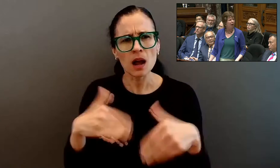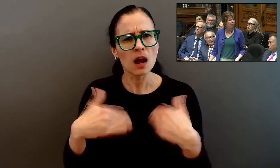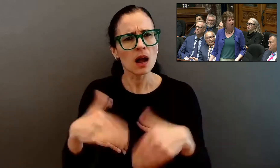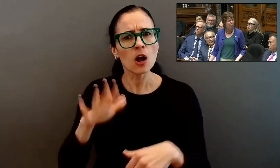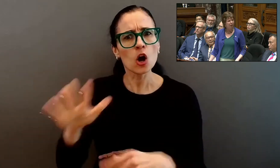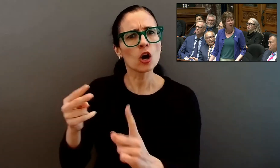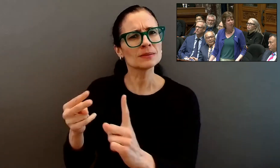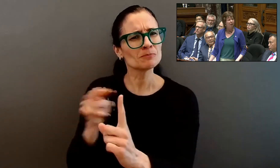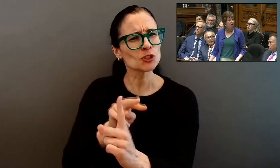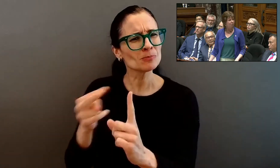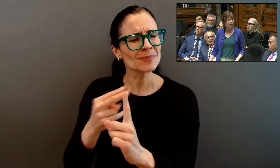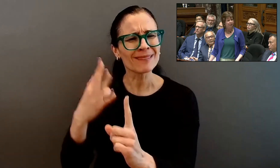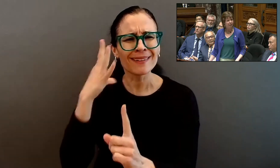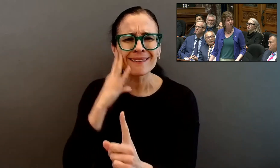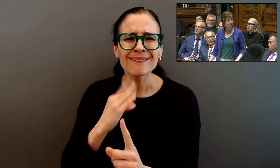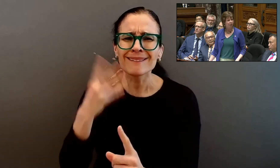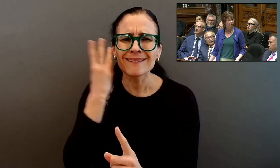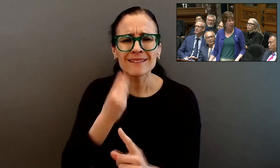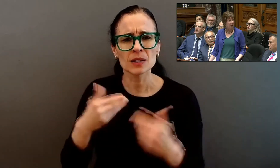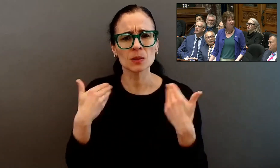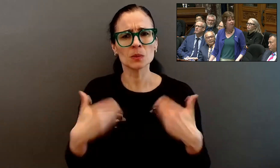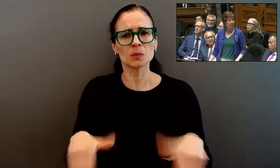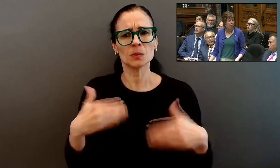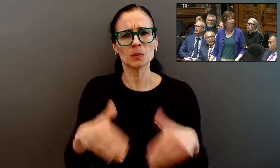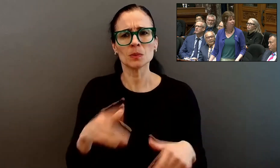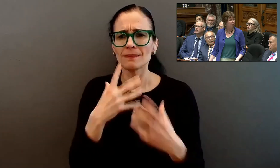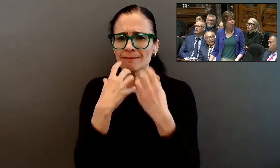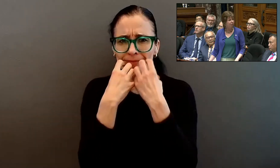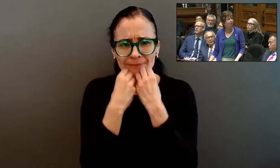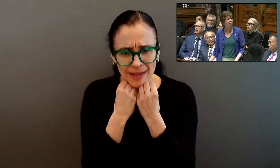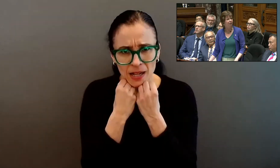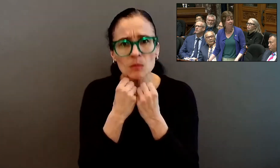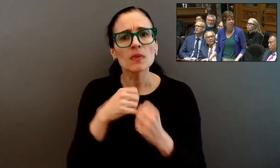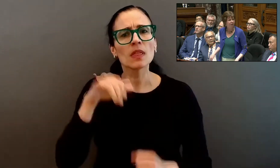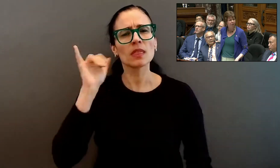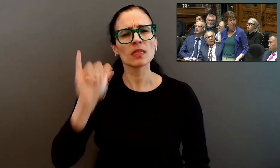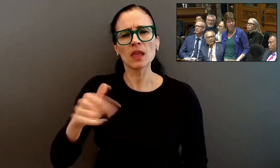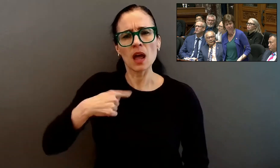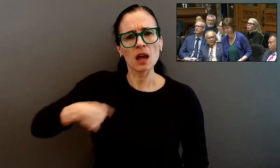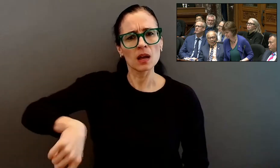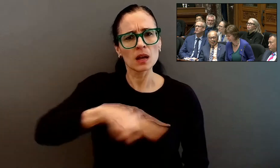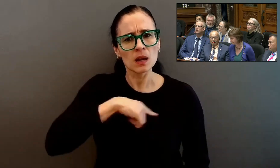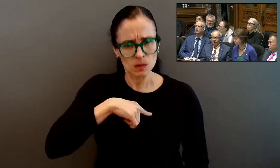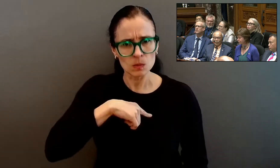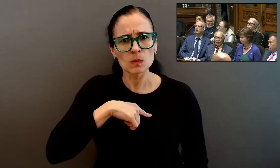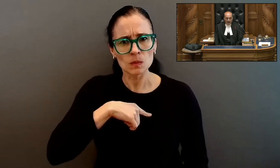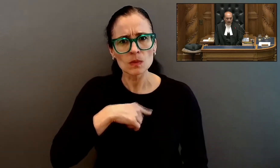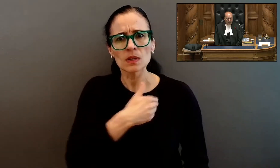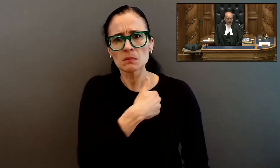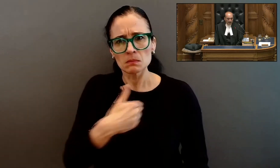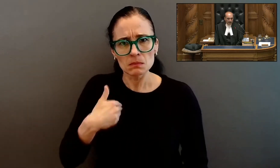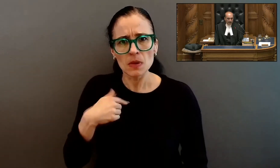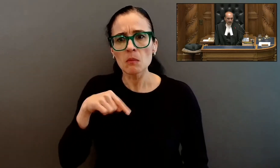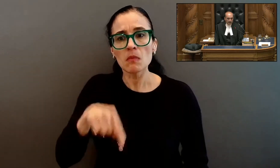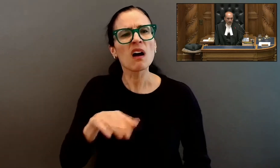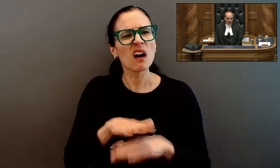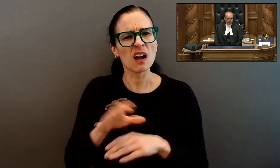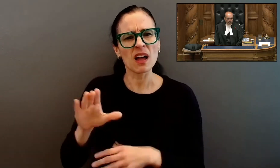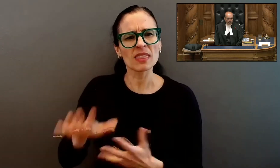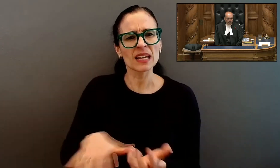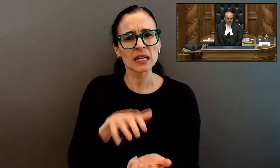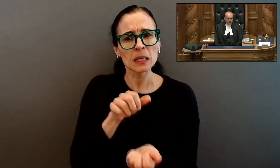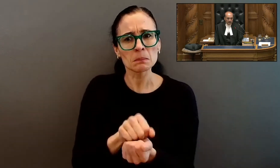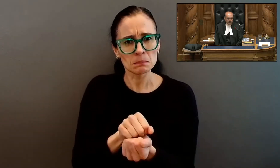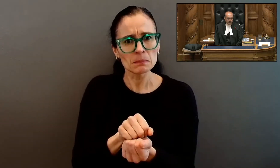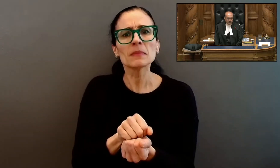of the Cabinet Committee on Community Safety are glad and looking forward to receiving his advice. Thank you. Member for Richmond